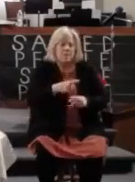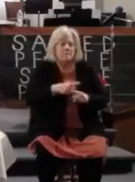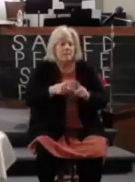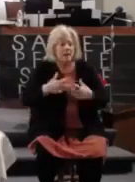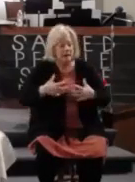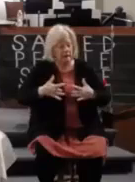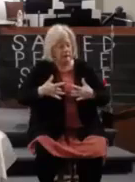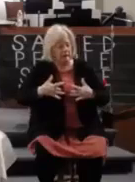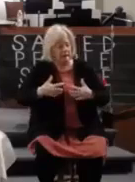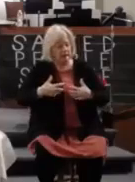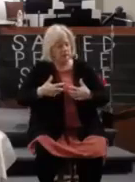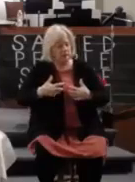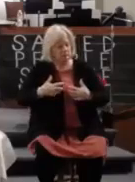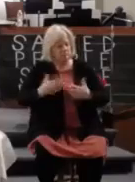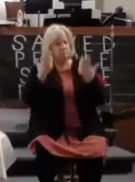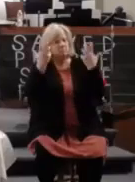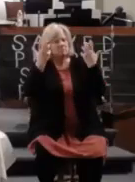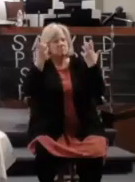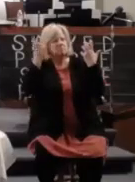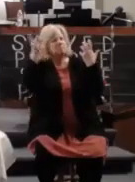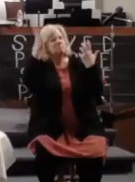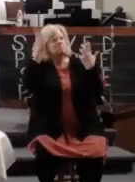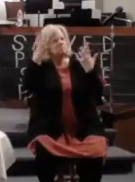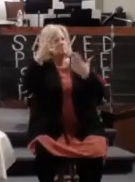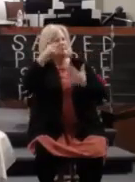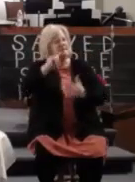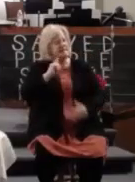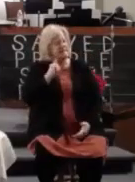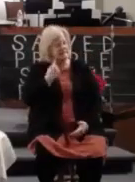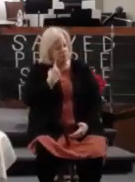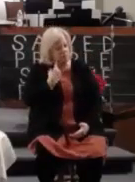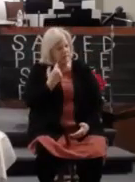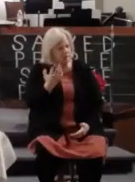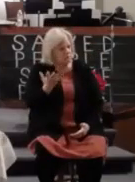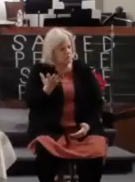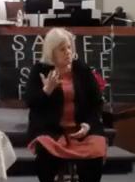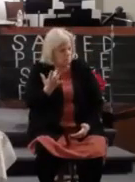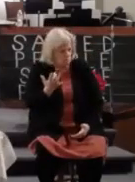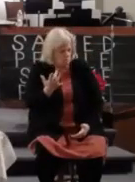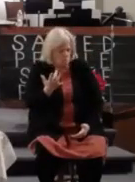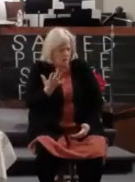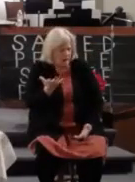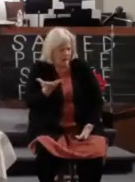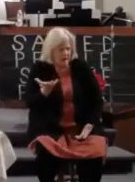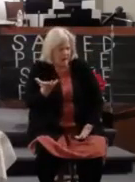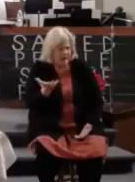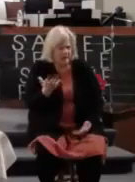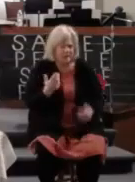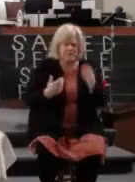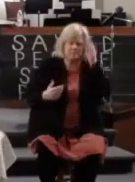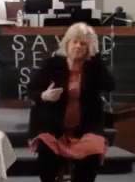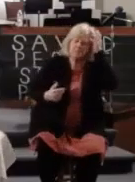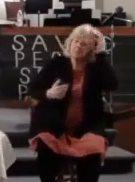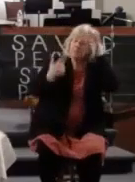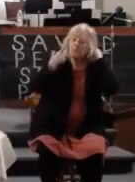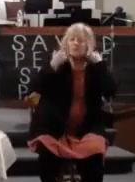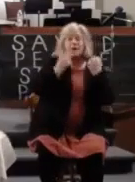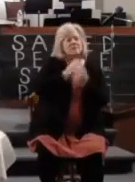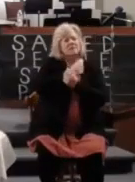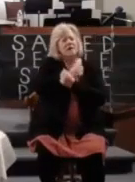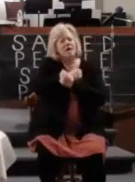is still just as severe. Why? Why, you ask? Because love and